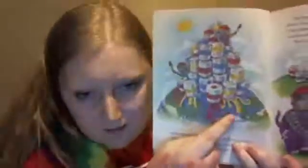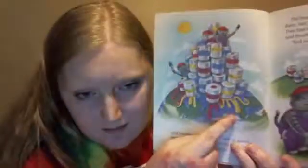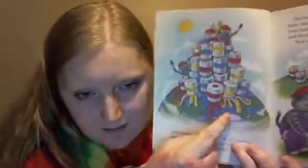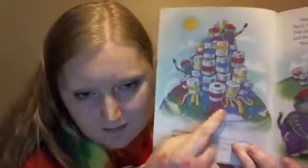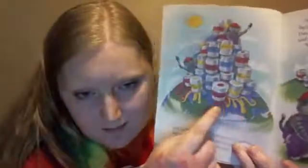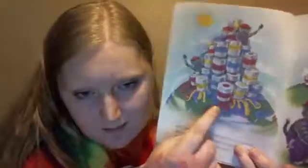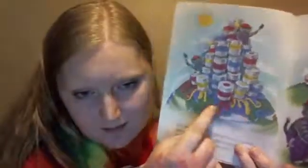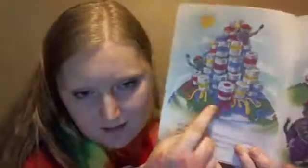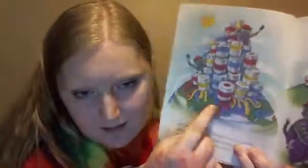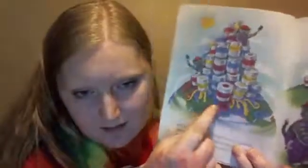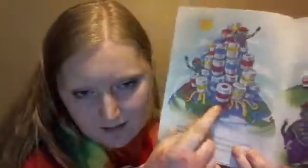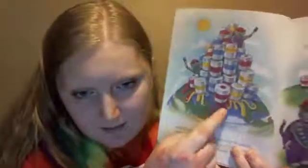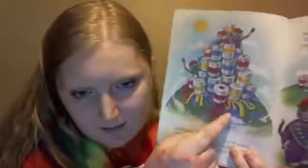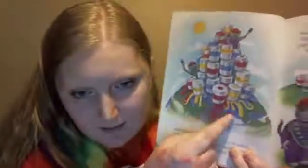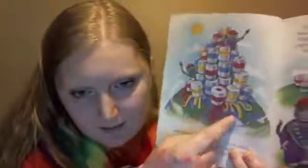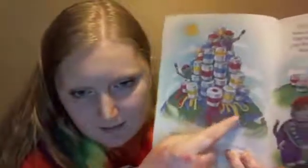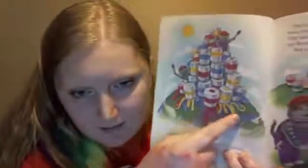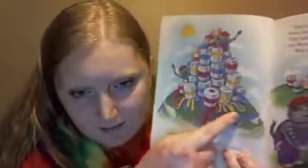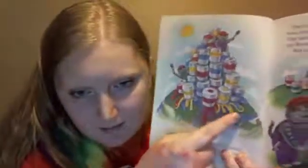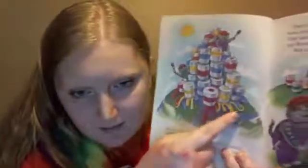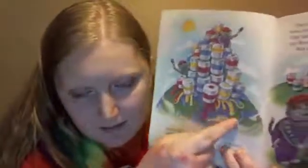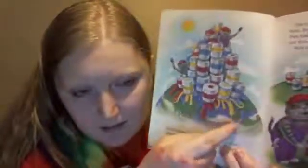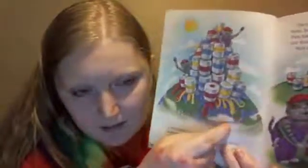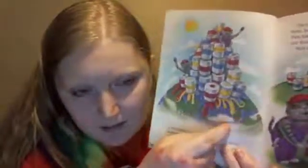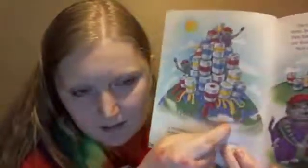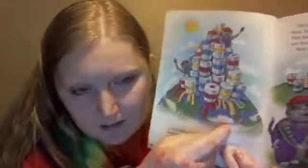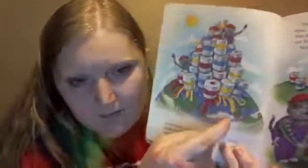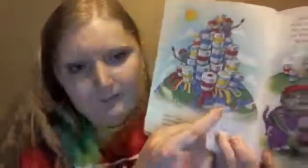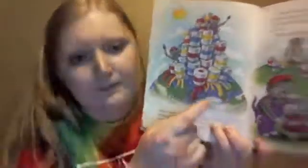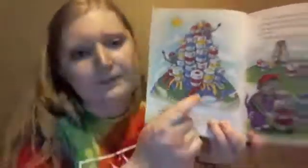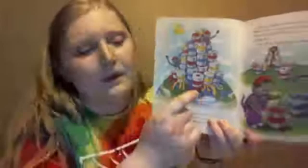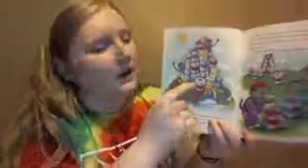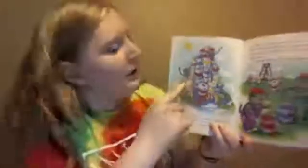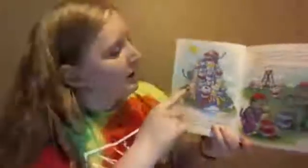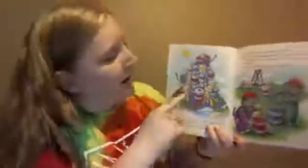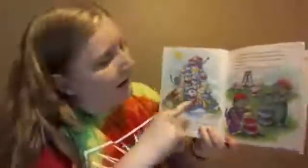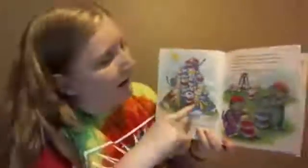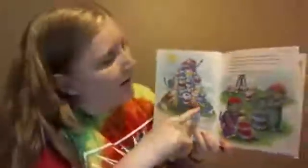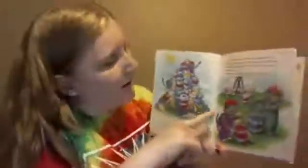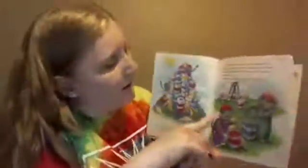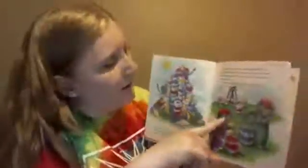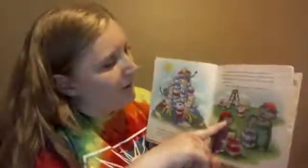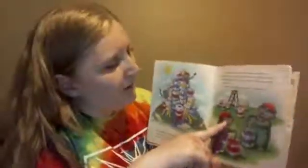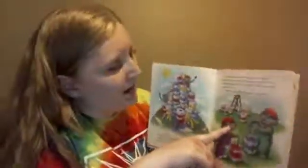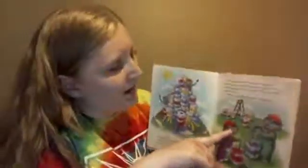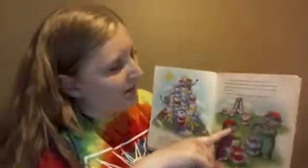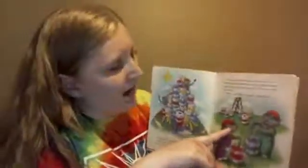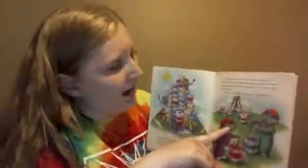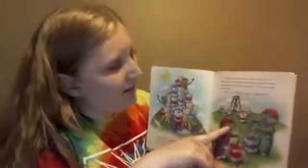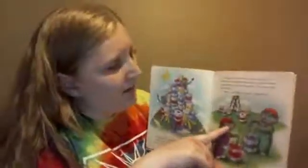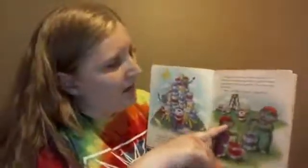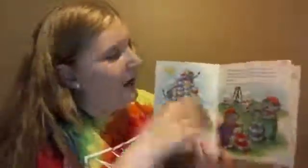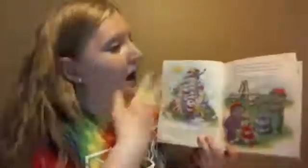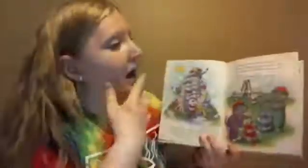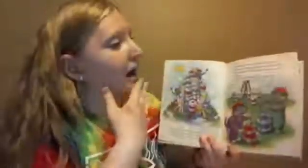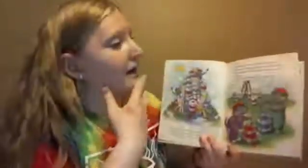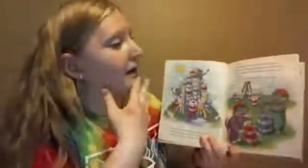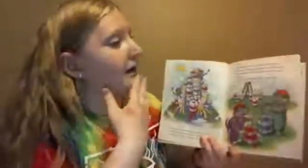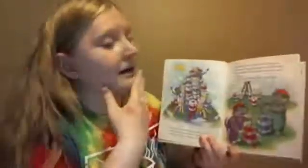how they're blending together down here. Okay, the buckets have the